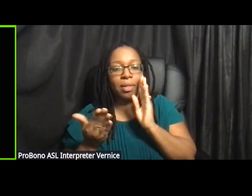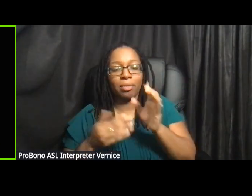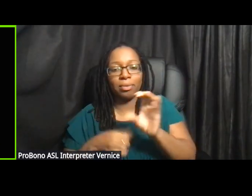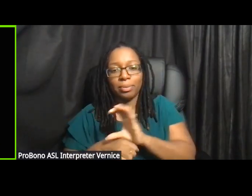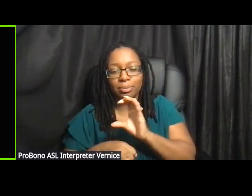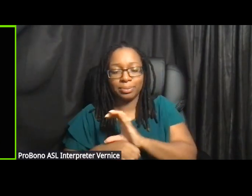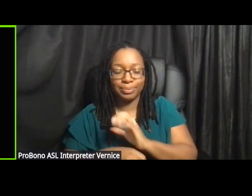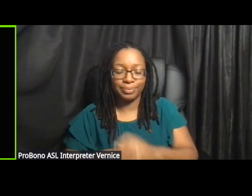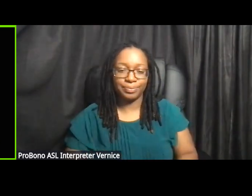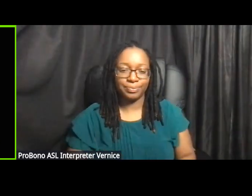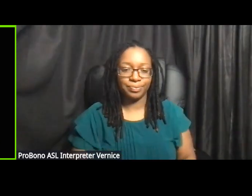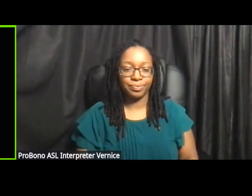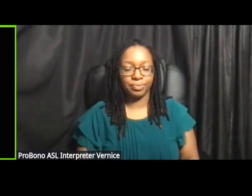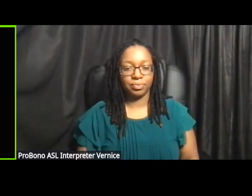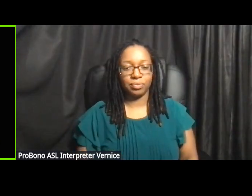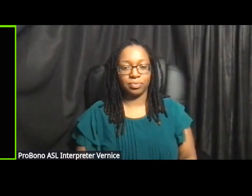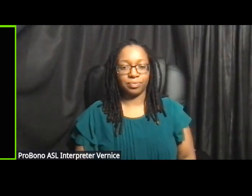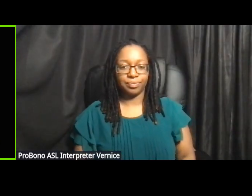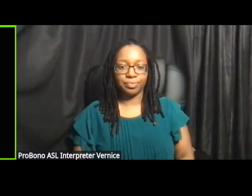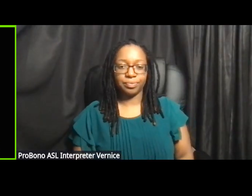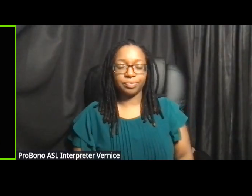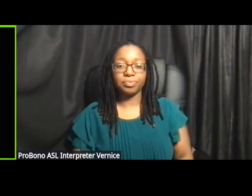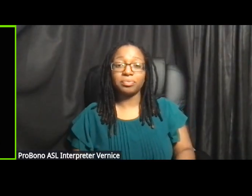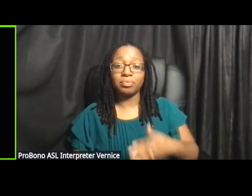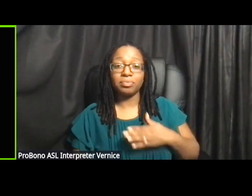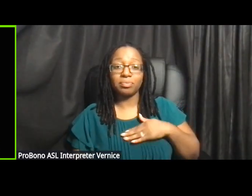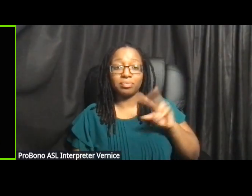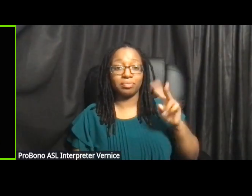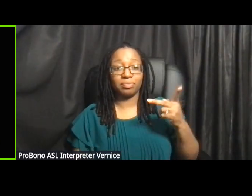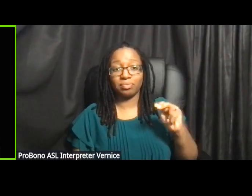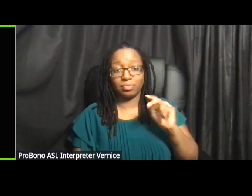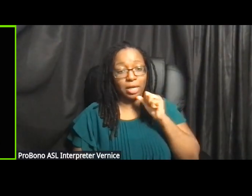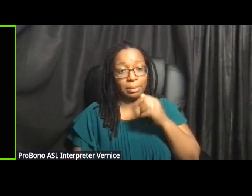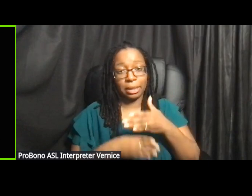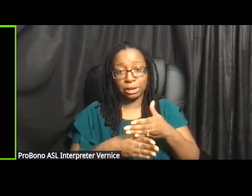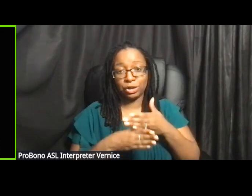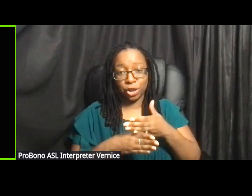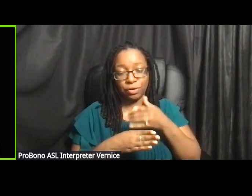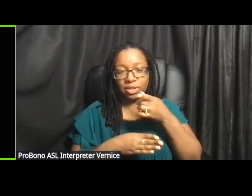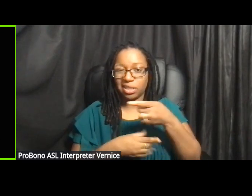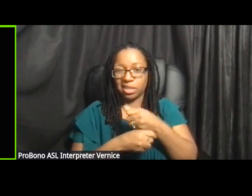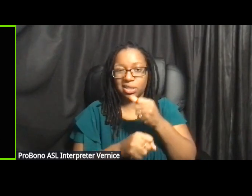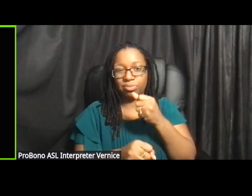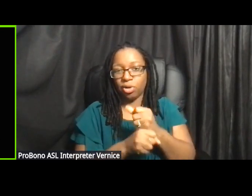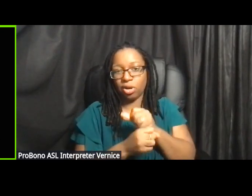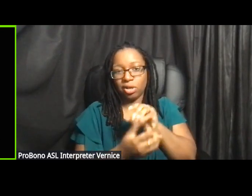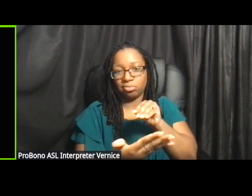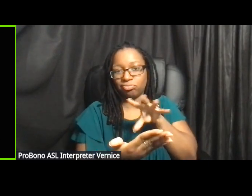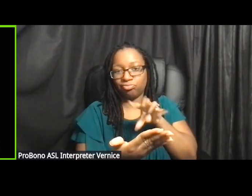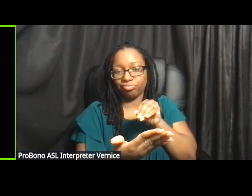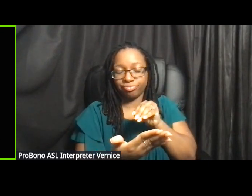computer. I'm not sharing my VPN. These are product shots. I just want